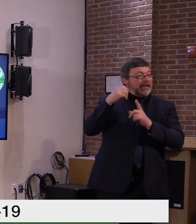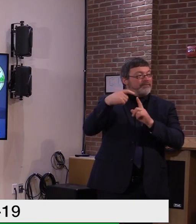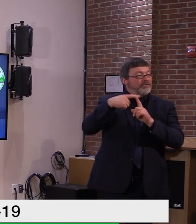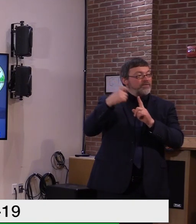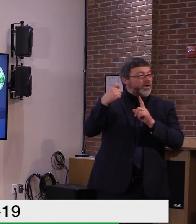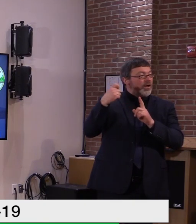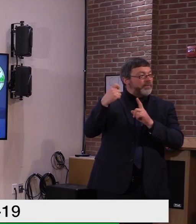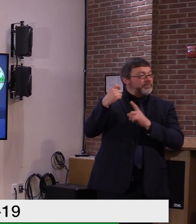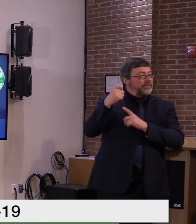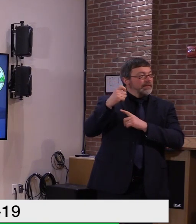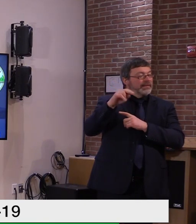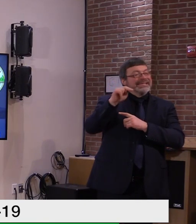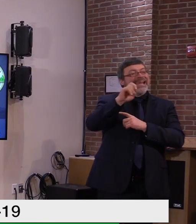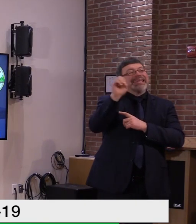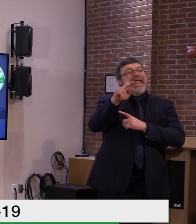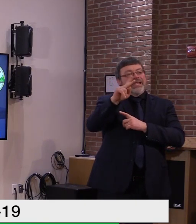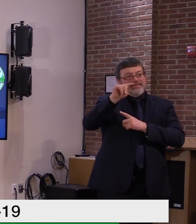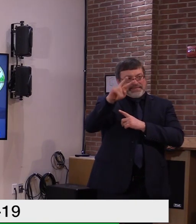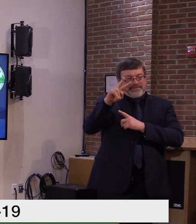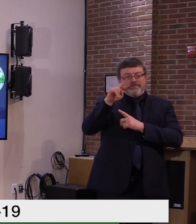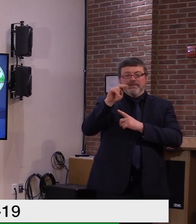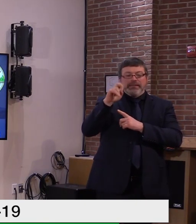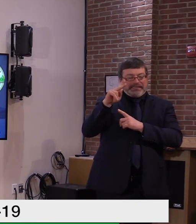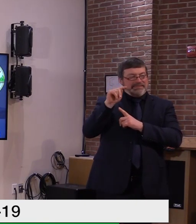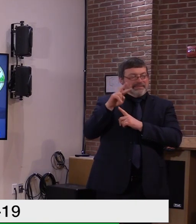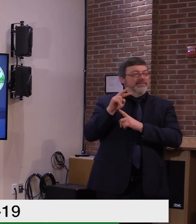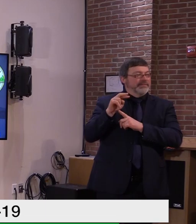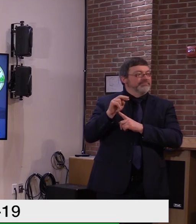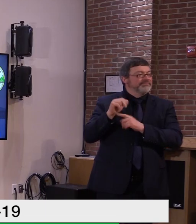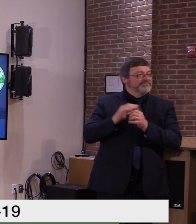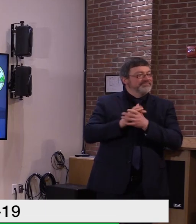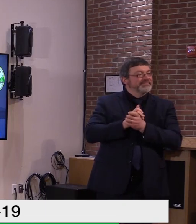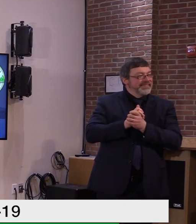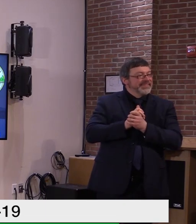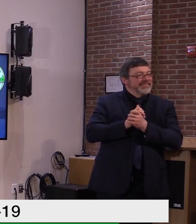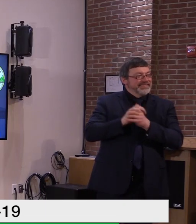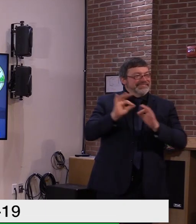with all due respect to the health commissioner's theory about what he thinks. Oh, God, here we go.